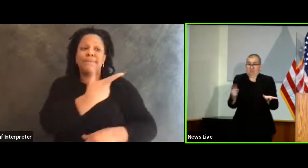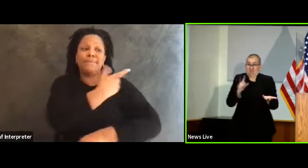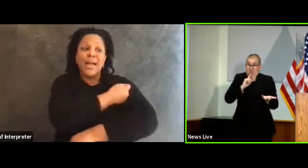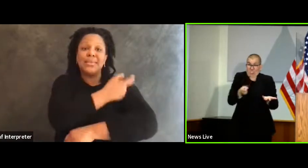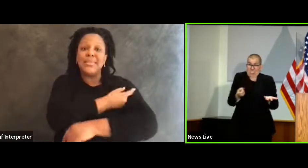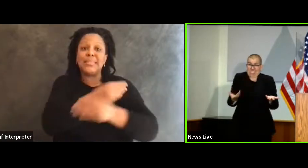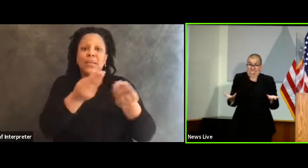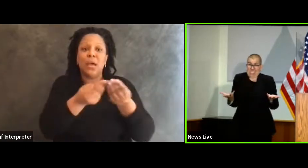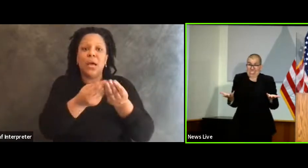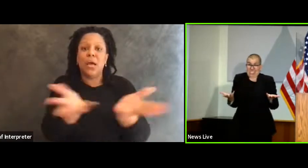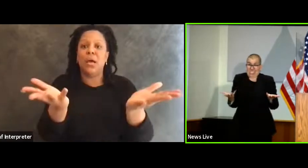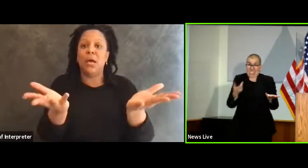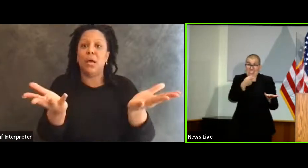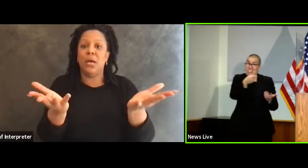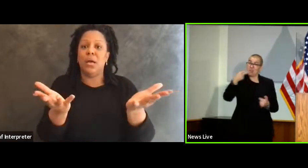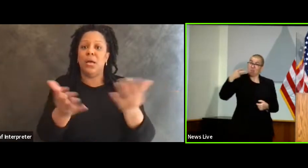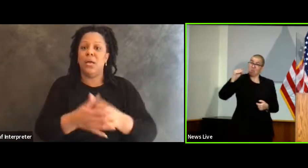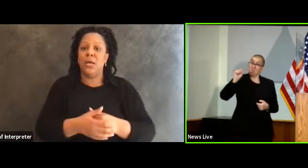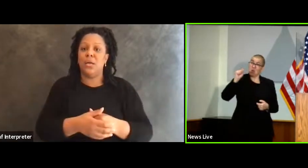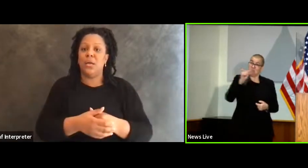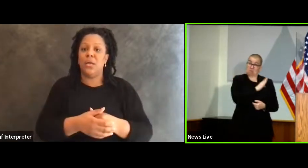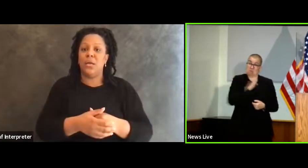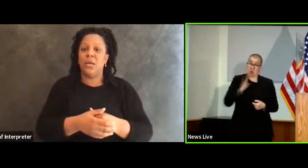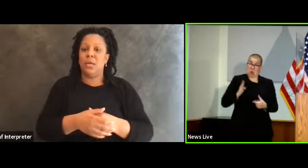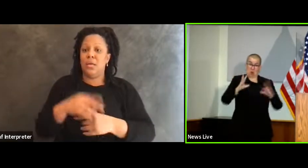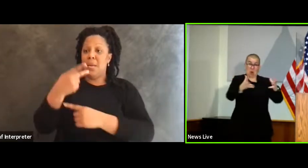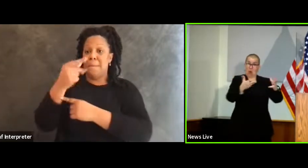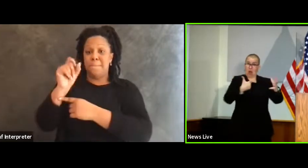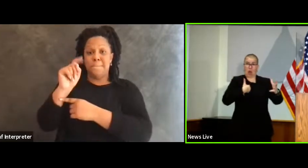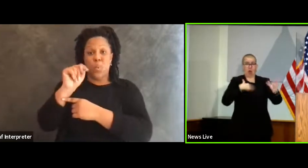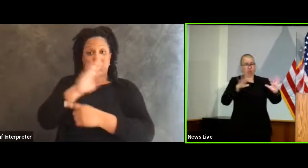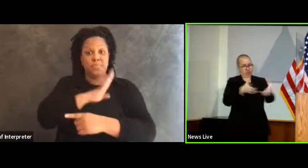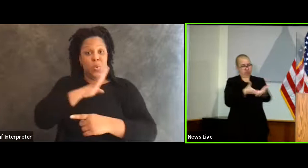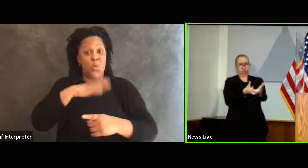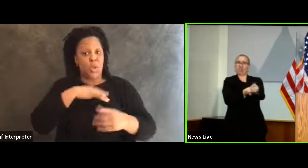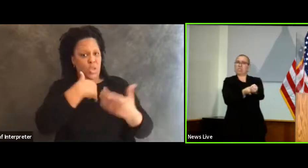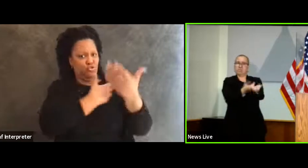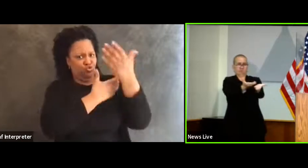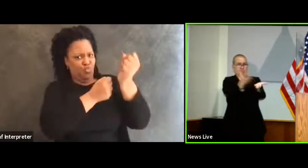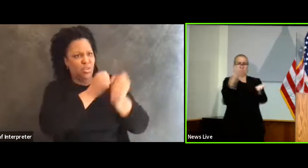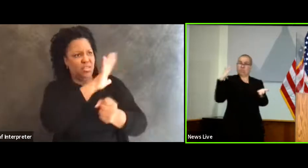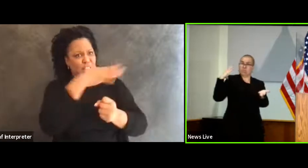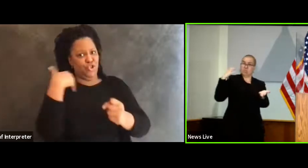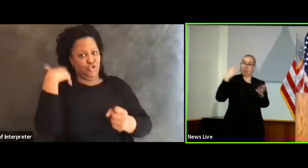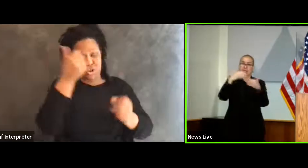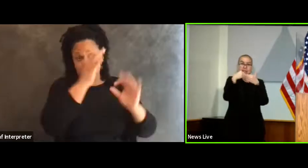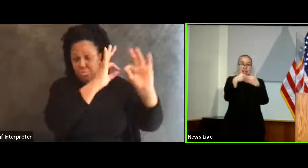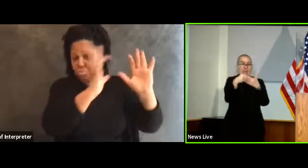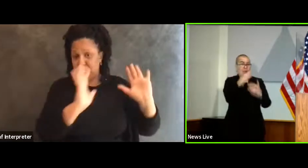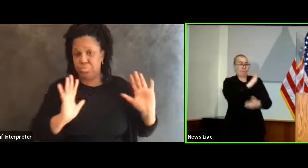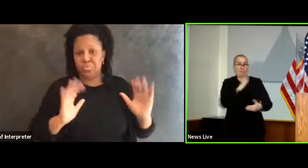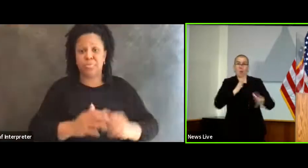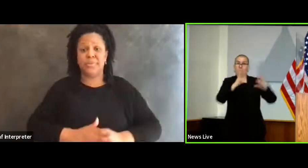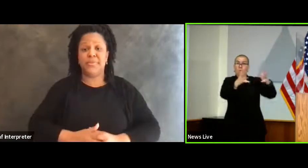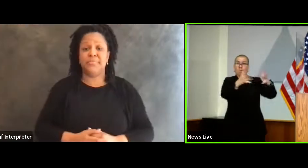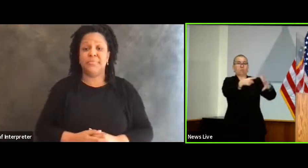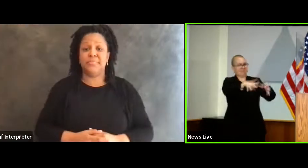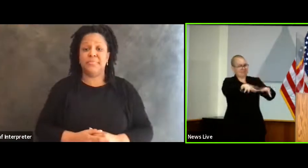board will do it. I trust the chair over there. I trust the members of that, and we'll get it, but there will be some time. You're right.